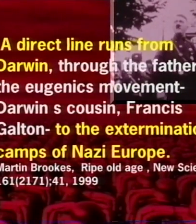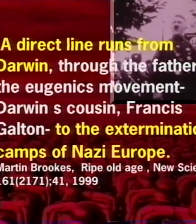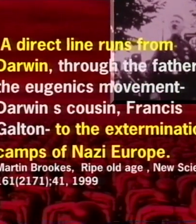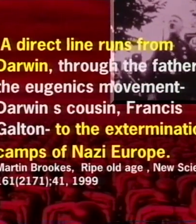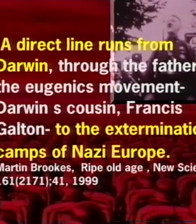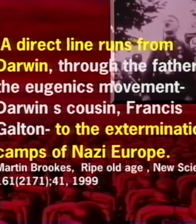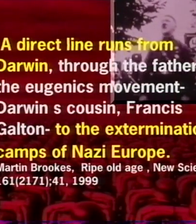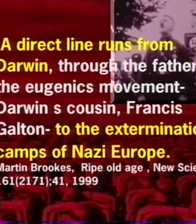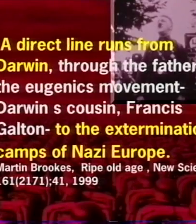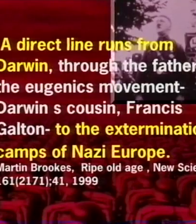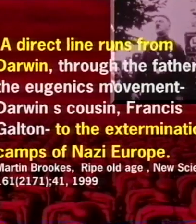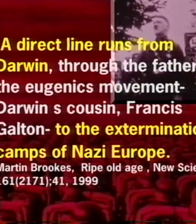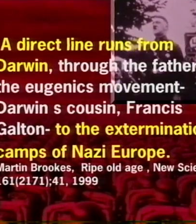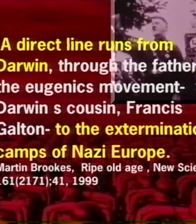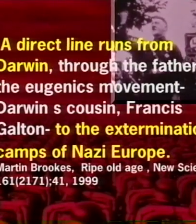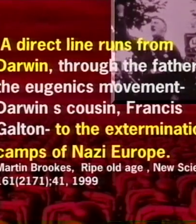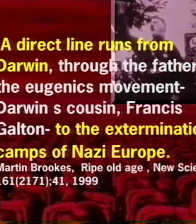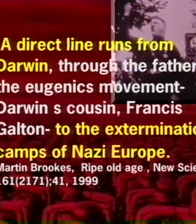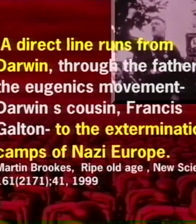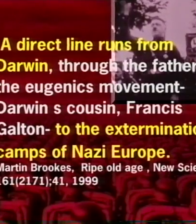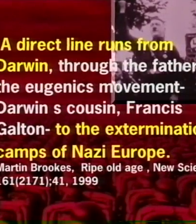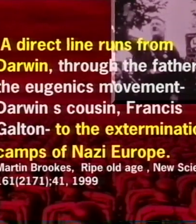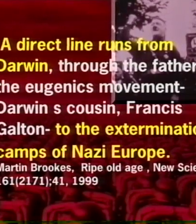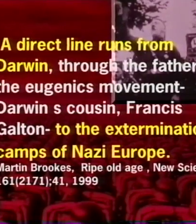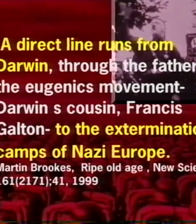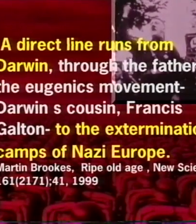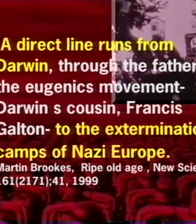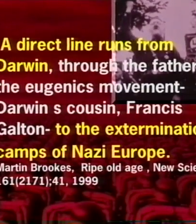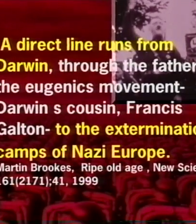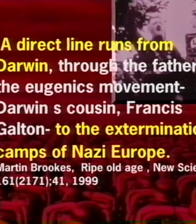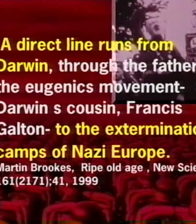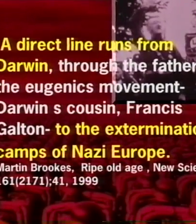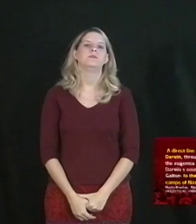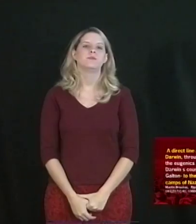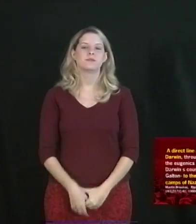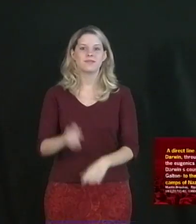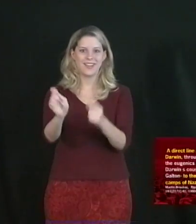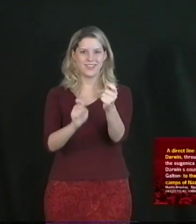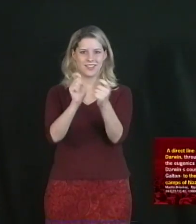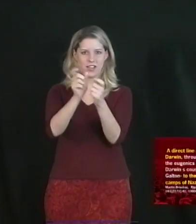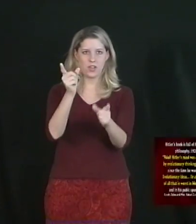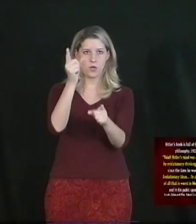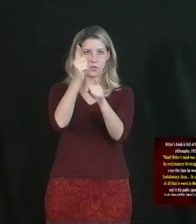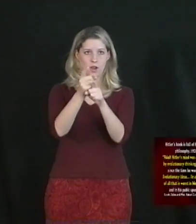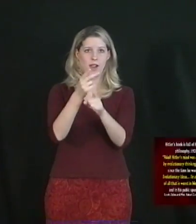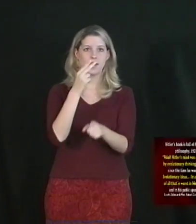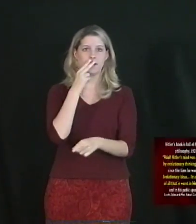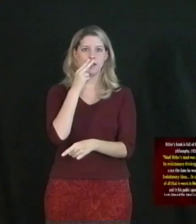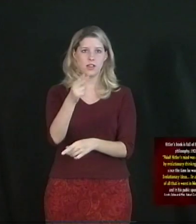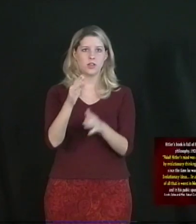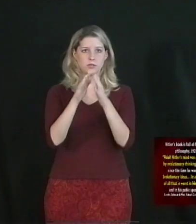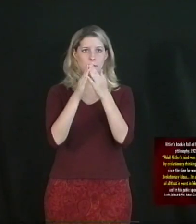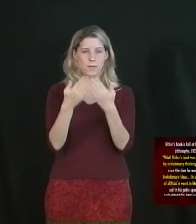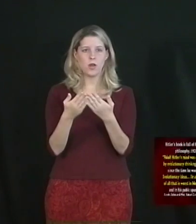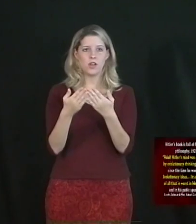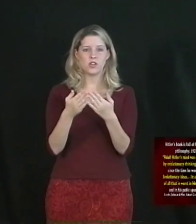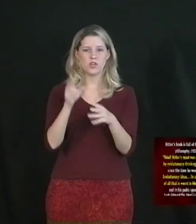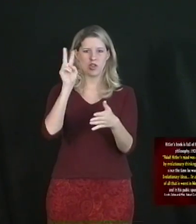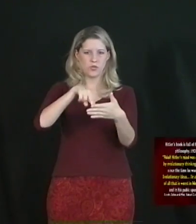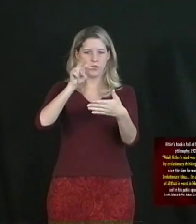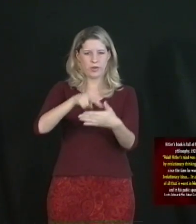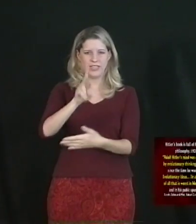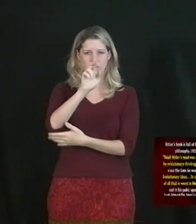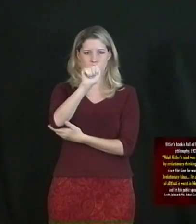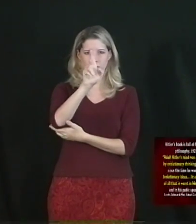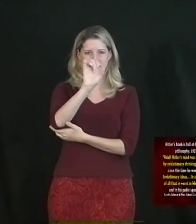Francis Galton, to the extermination camps of Nazi Europe. Exactly right. In Hitler's book, Mein Kampf, you can read